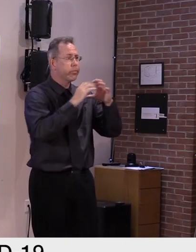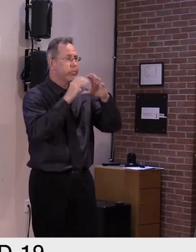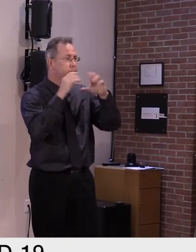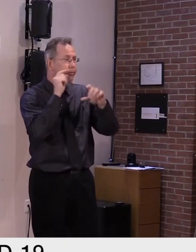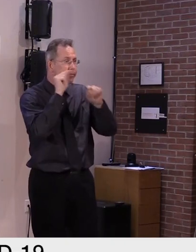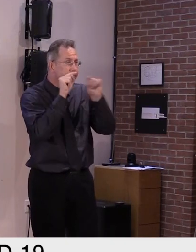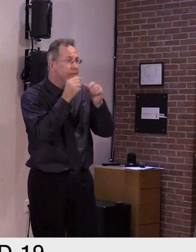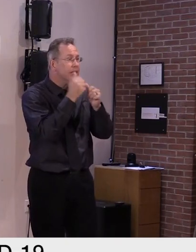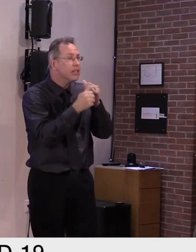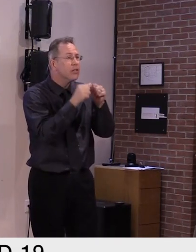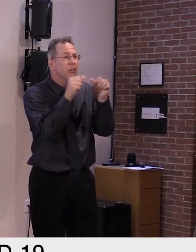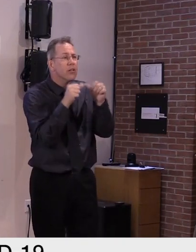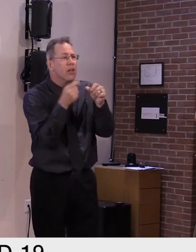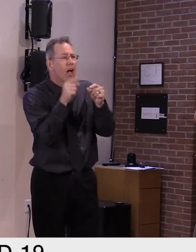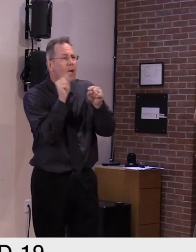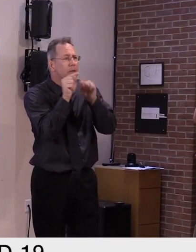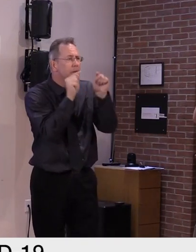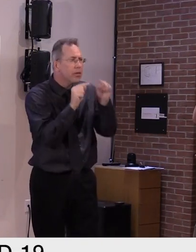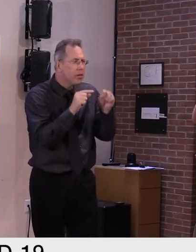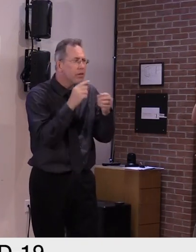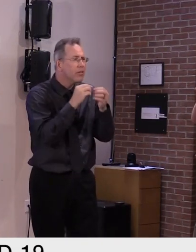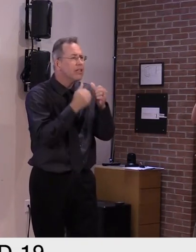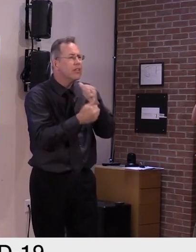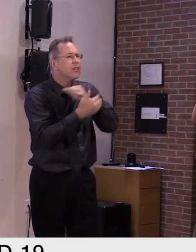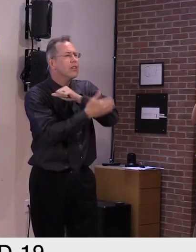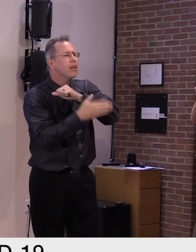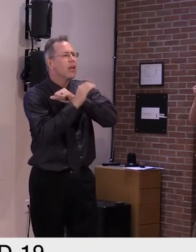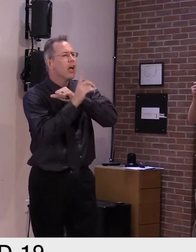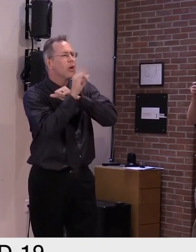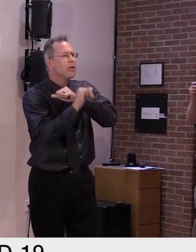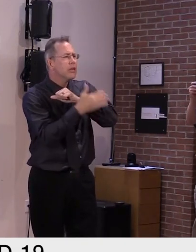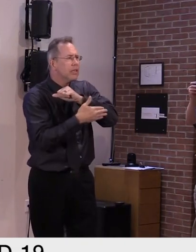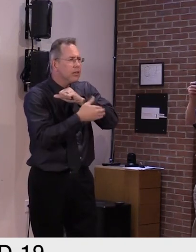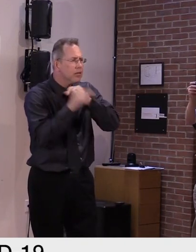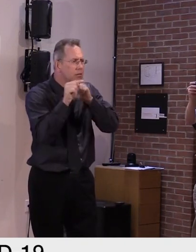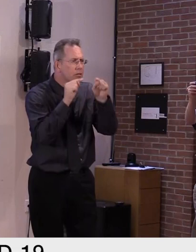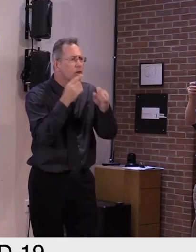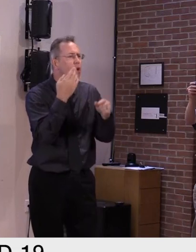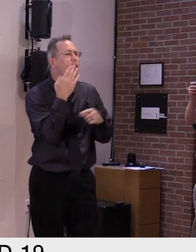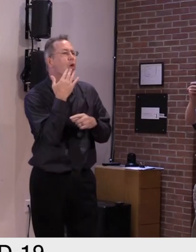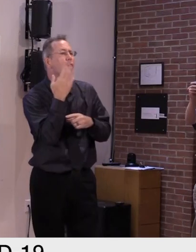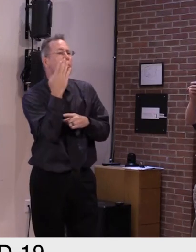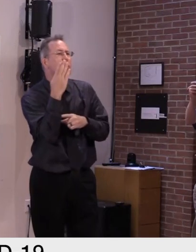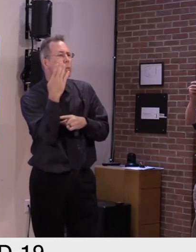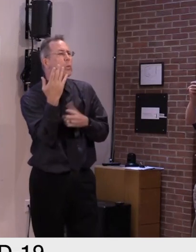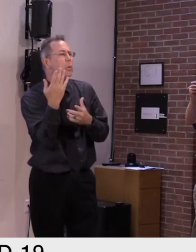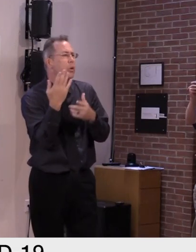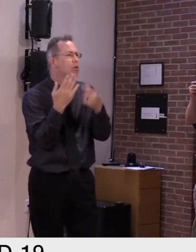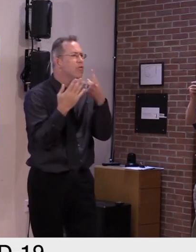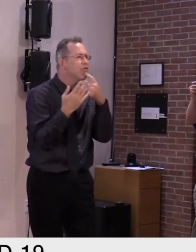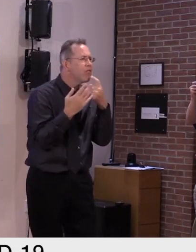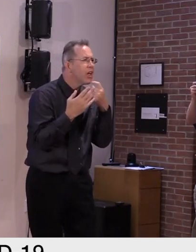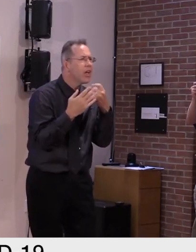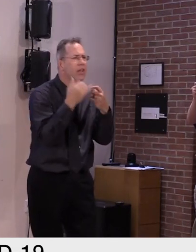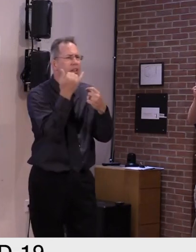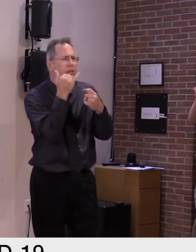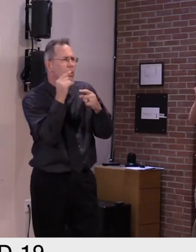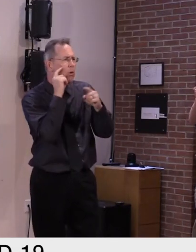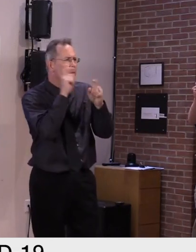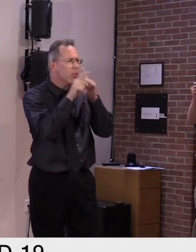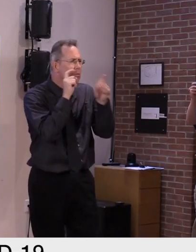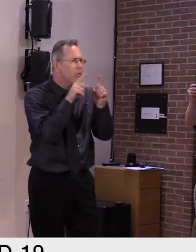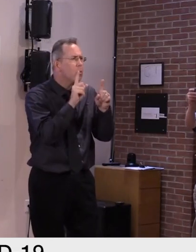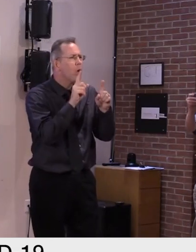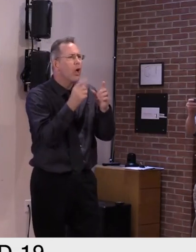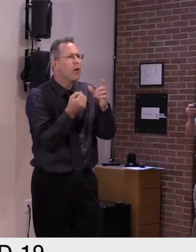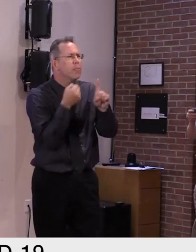last 14 days in a particular county, but the different coloration between blue and red tells you whether cases are growing or whether cases